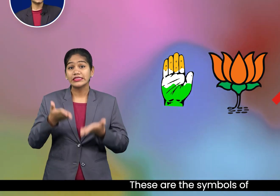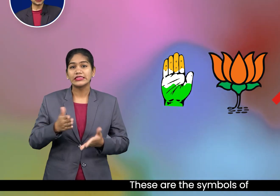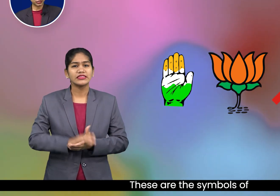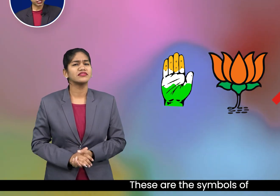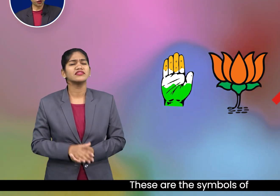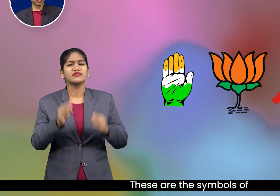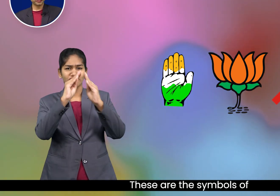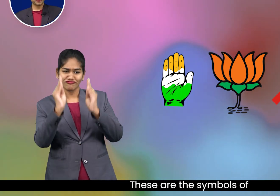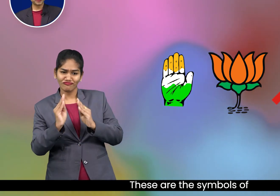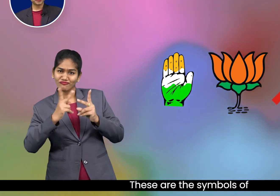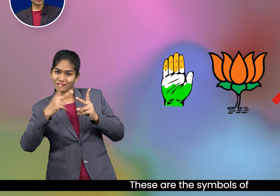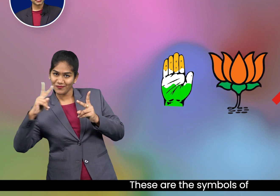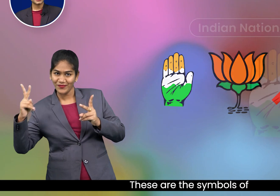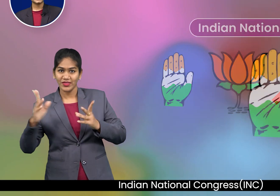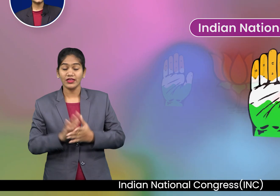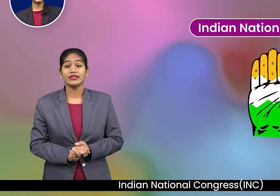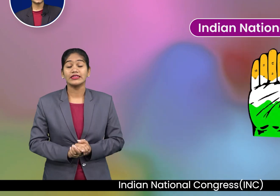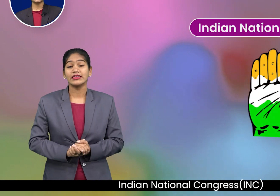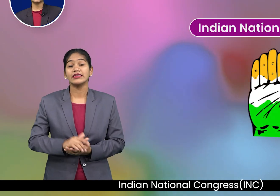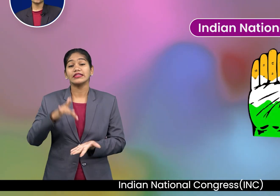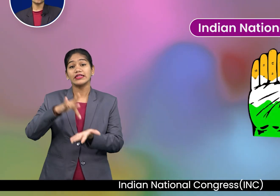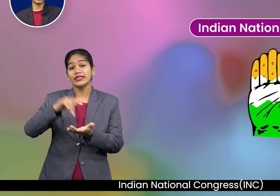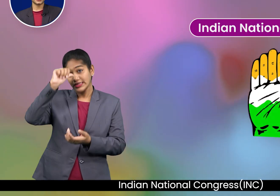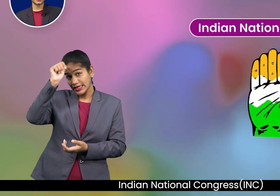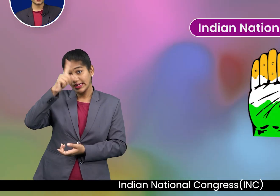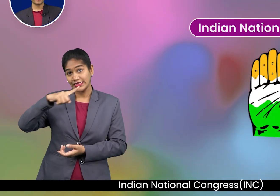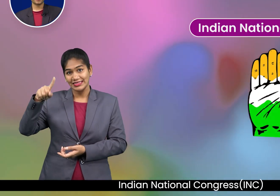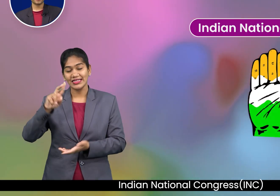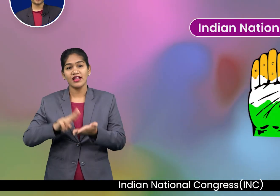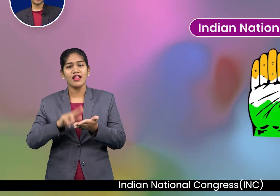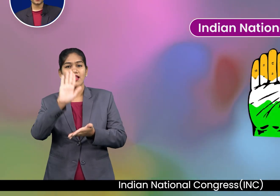These are the symbols of Indian National Congress,